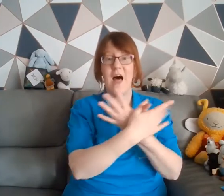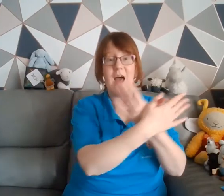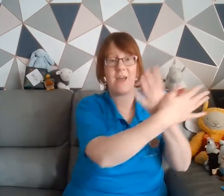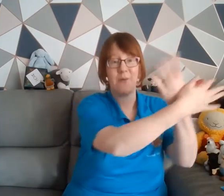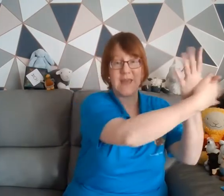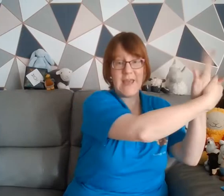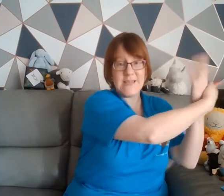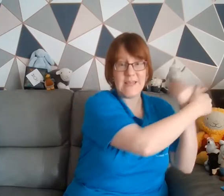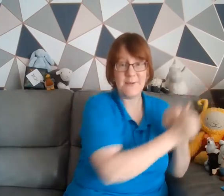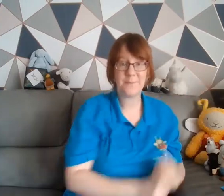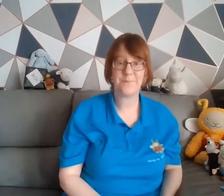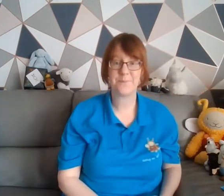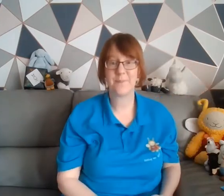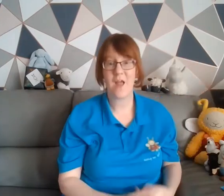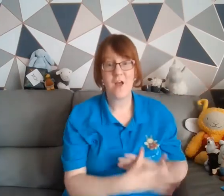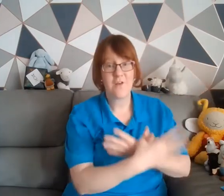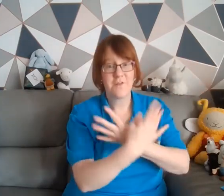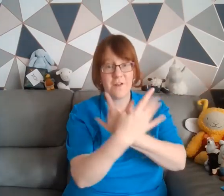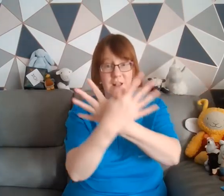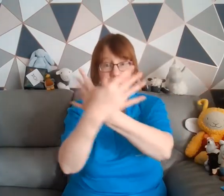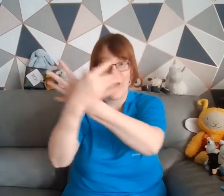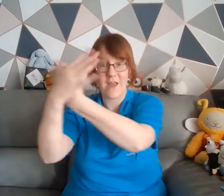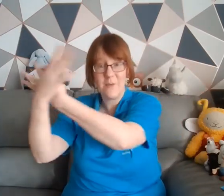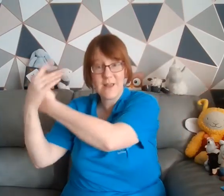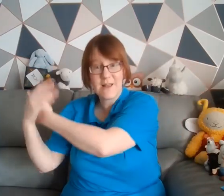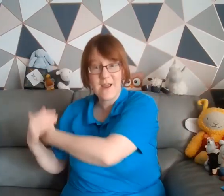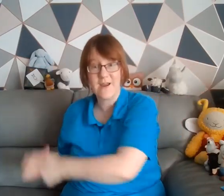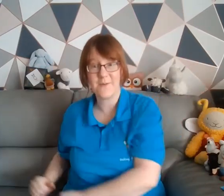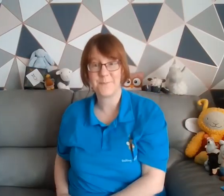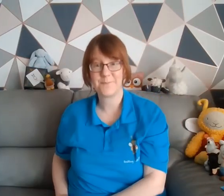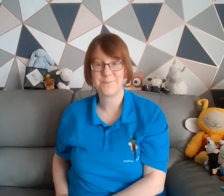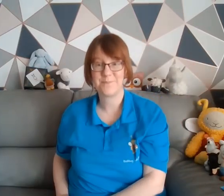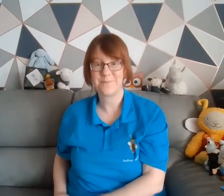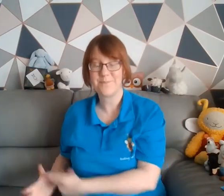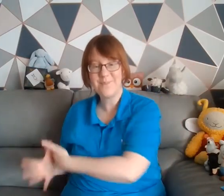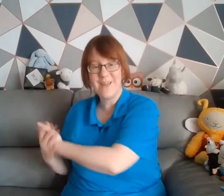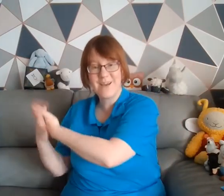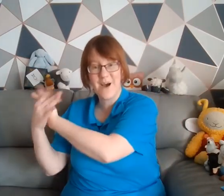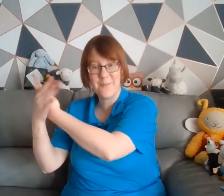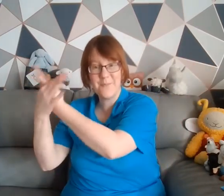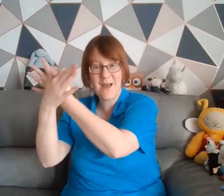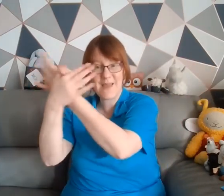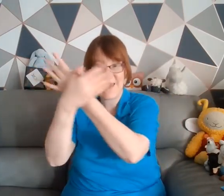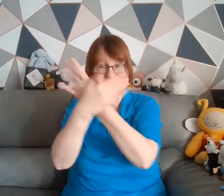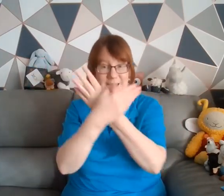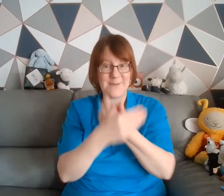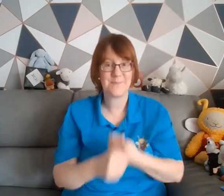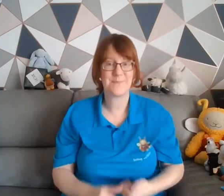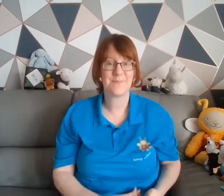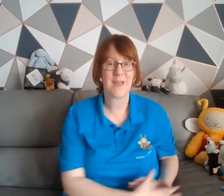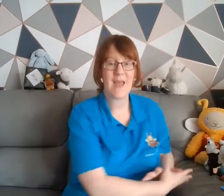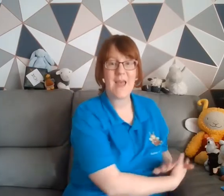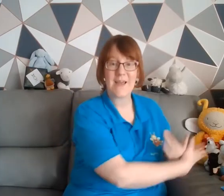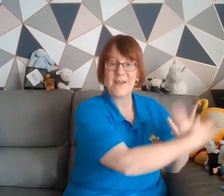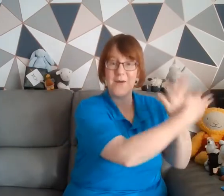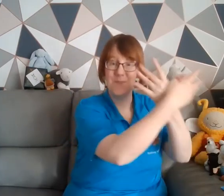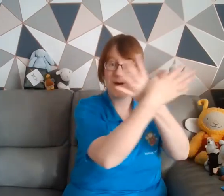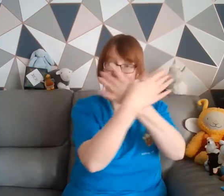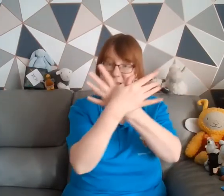Fly away, Katie. Fly away, Claire. Come back, Katie. Come back,